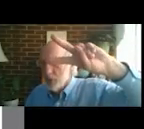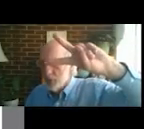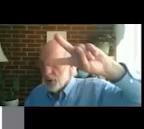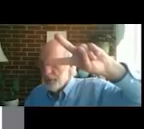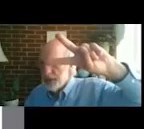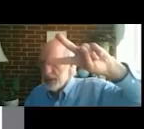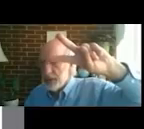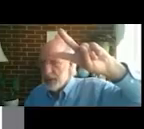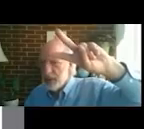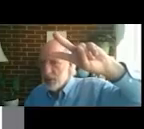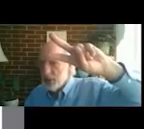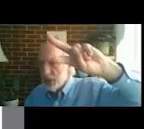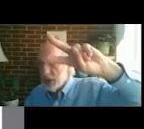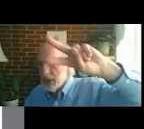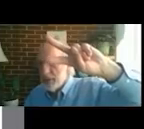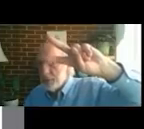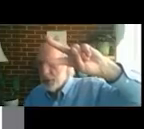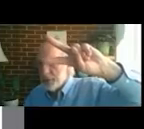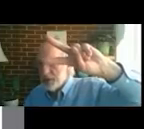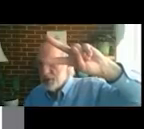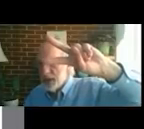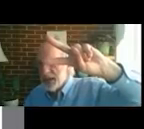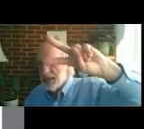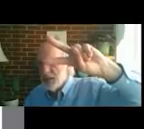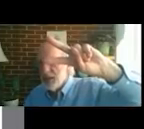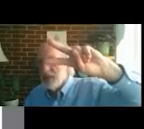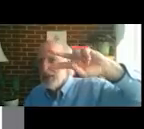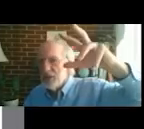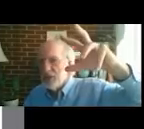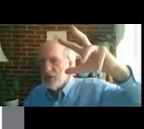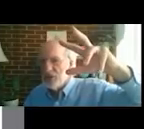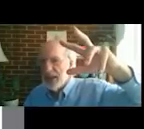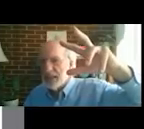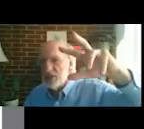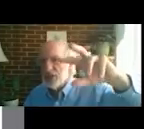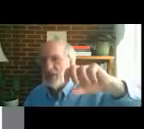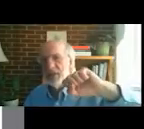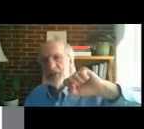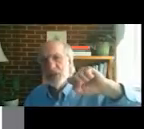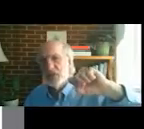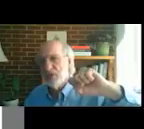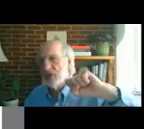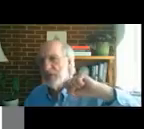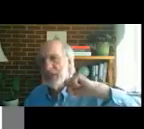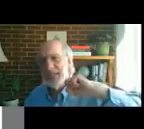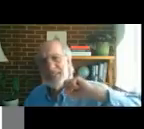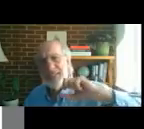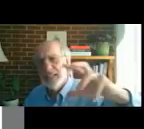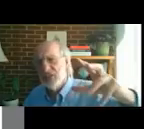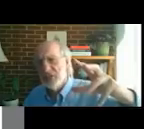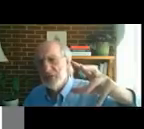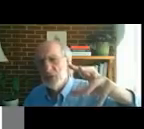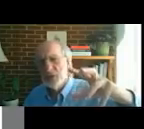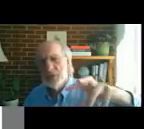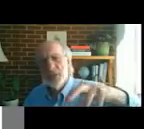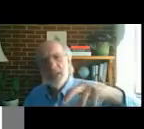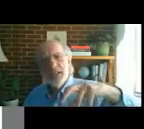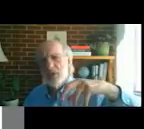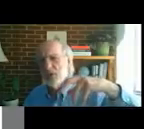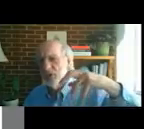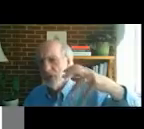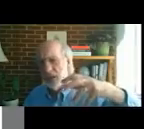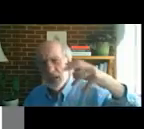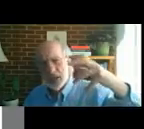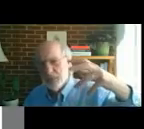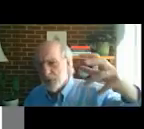do prompted, then you run an unprompted trial, then you distract the child. You have the child do something that's easy for them,